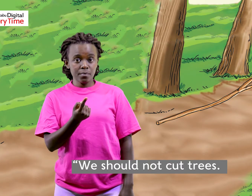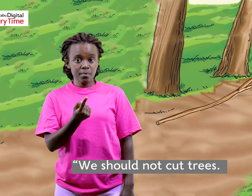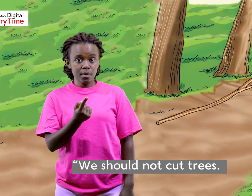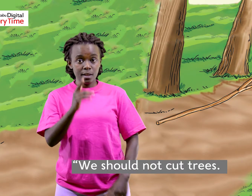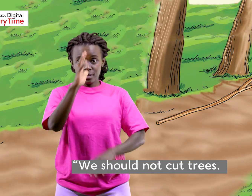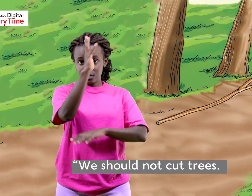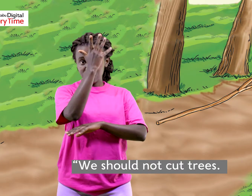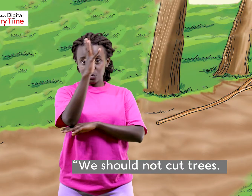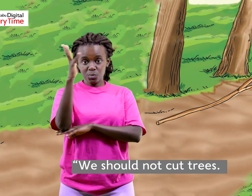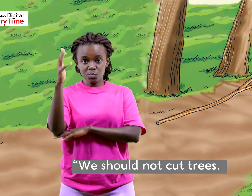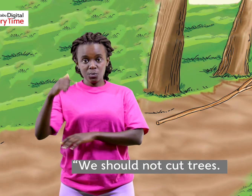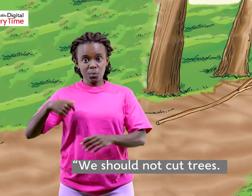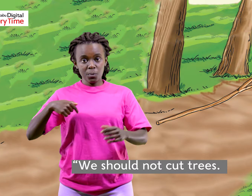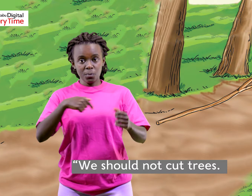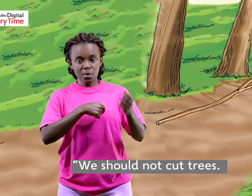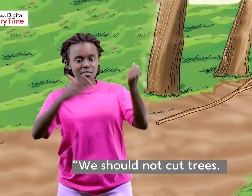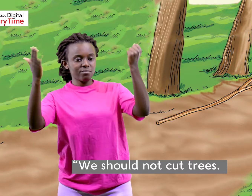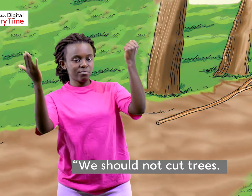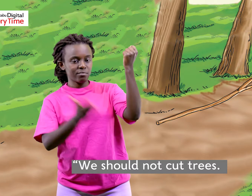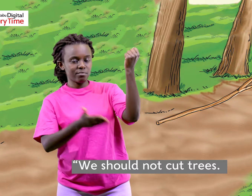We should not cut trees.